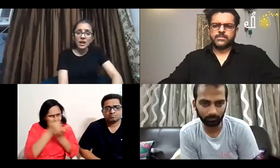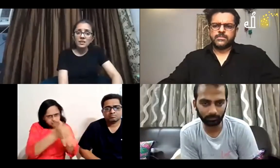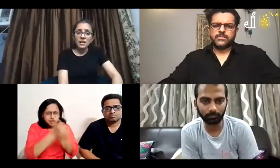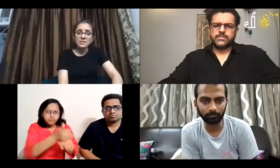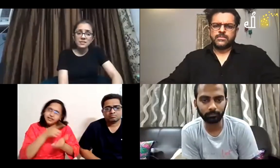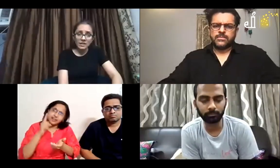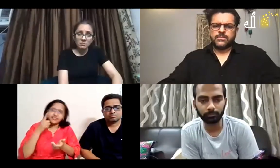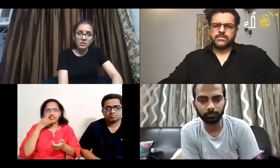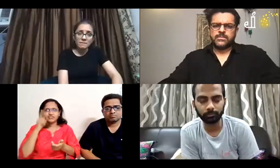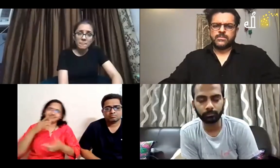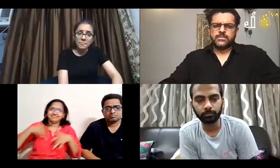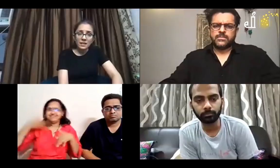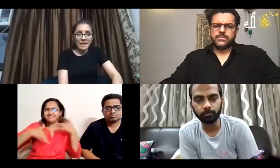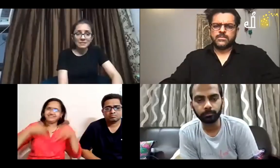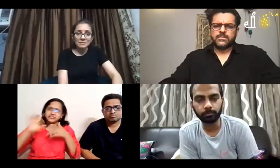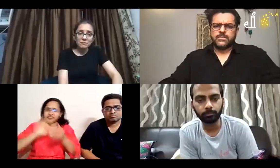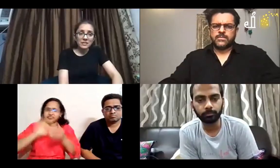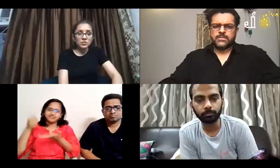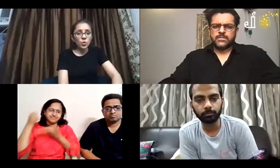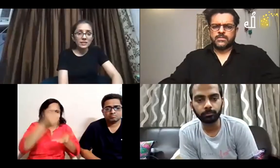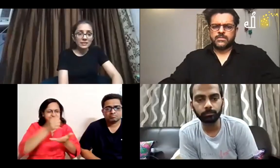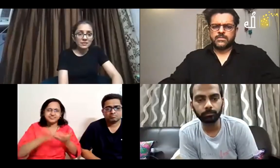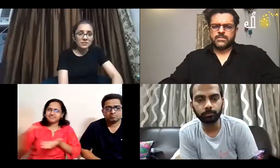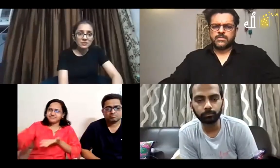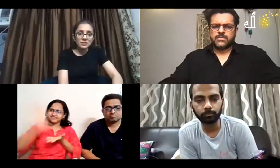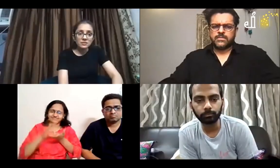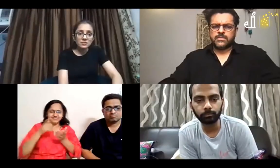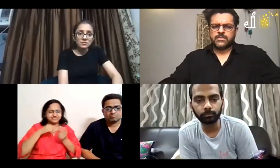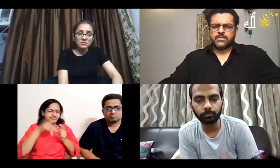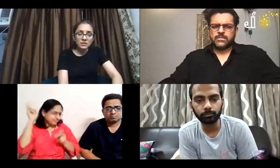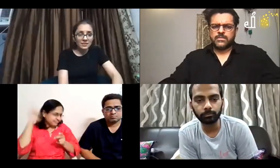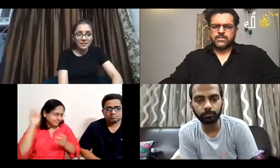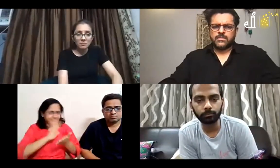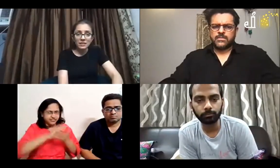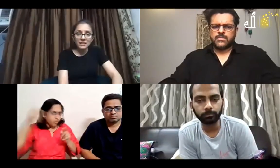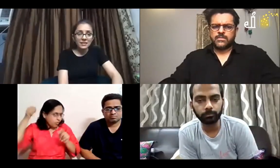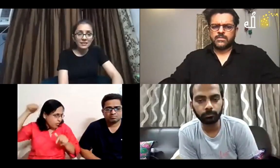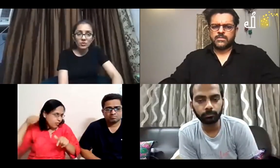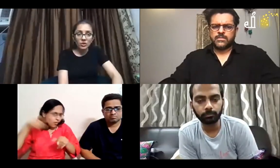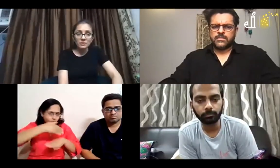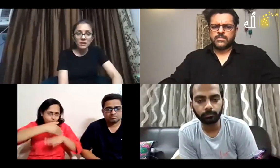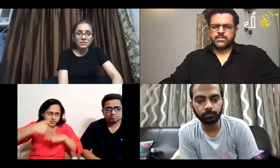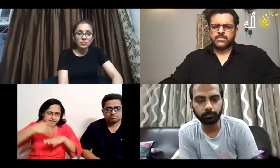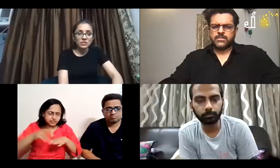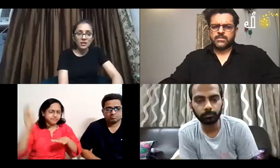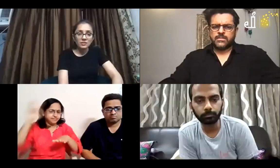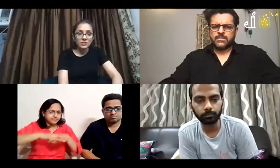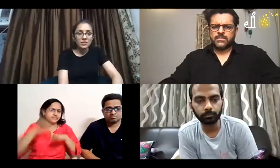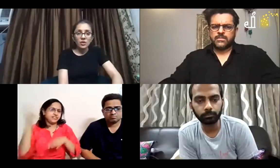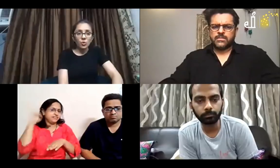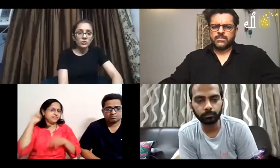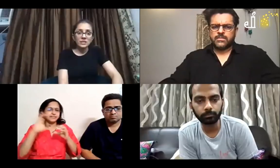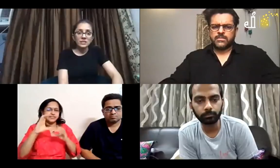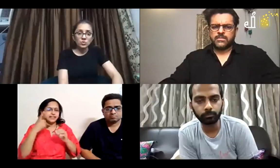There are grants available, and deaf parents go and get it. They take the money and they get the cochlear implant surgery done,